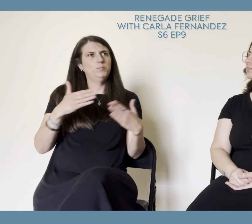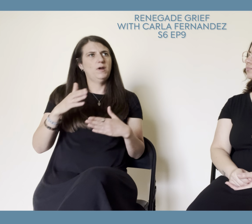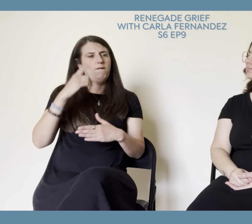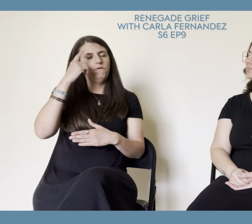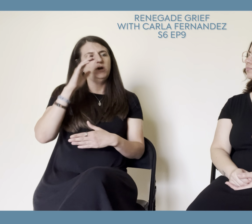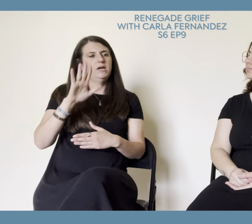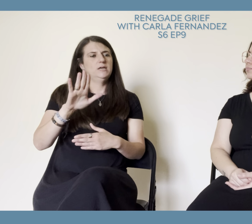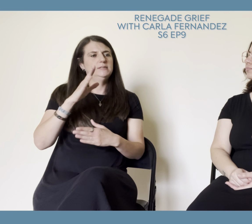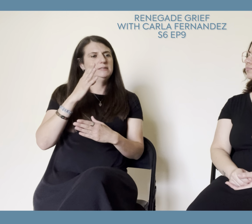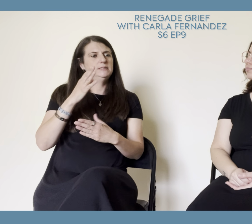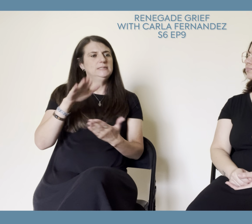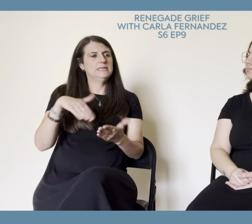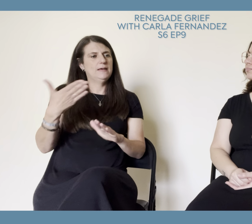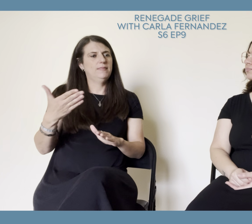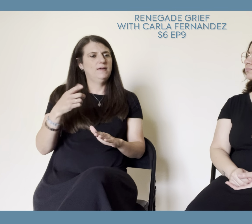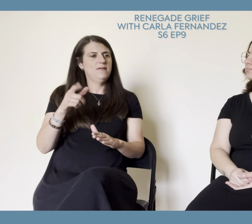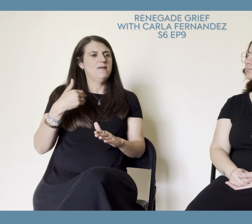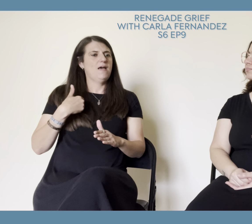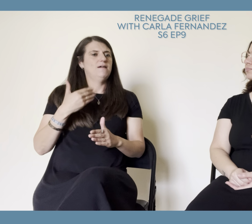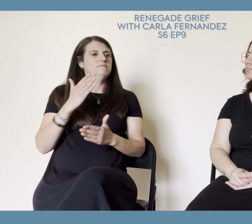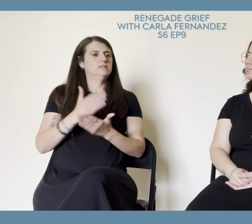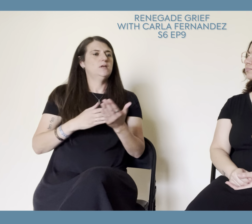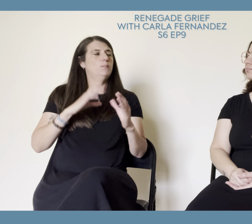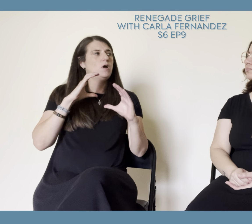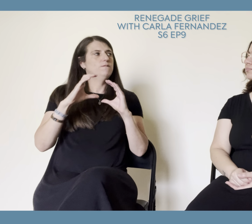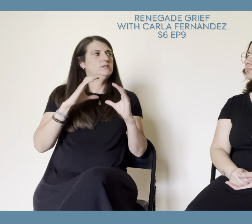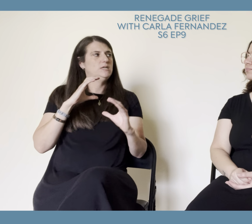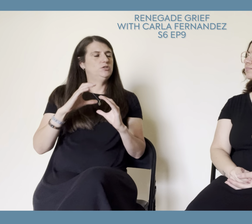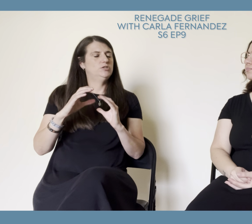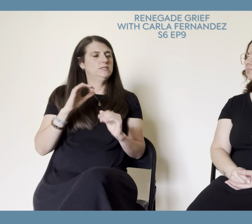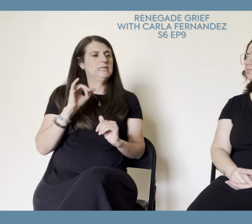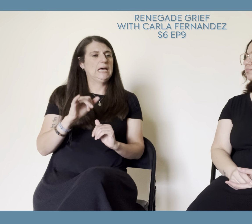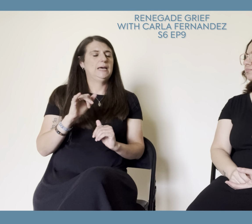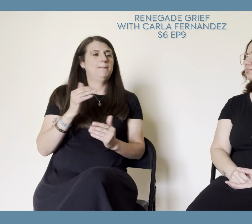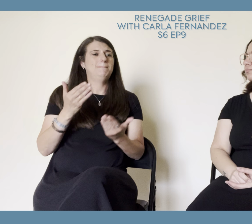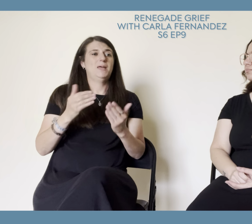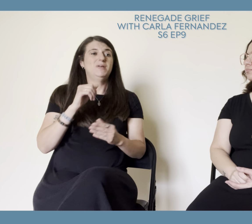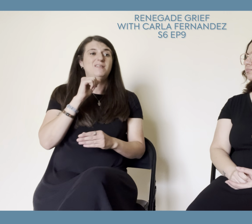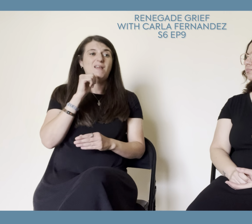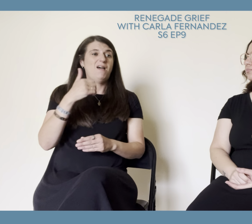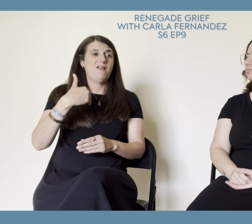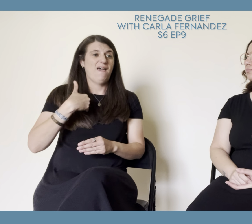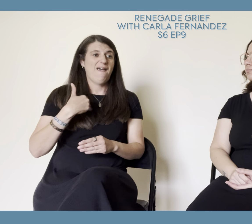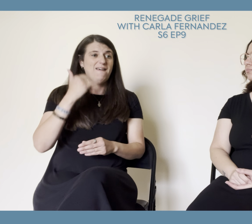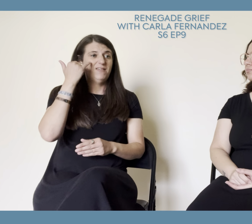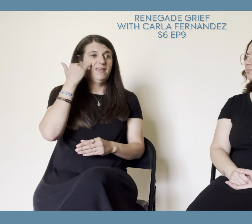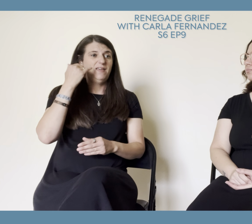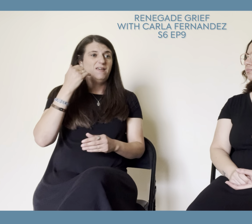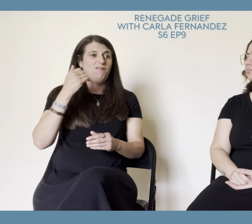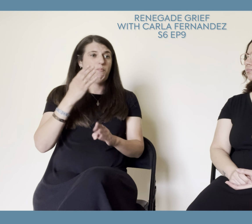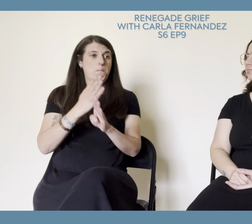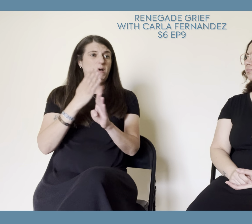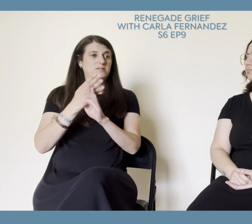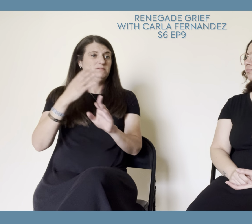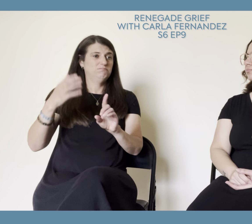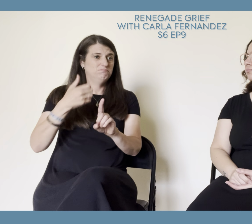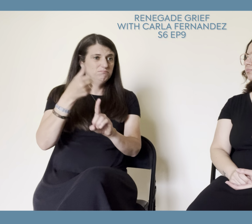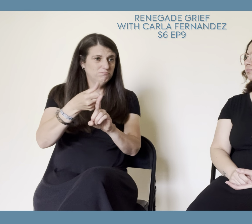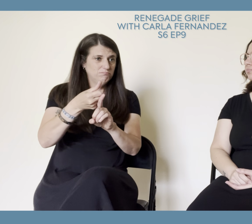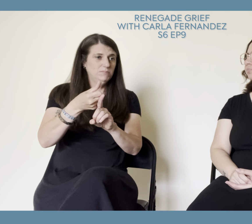I know he was able to have some conversations that he probably wouldn't have had if he'd been hit by a bus one night when he was in